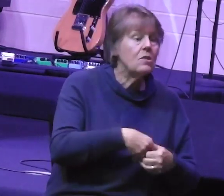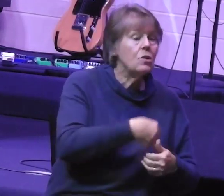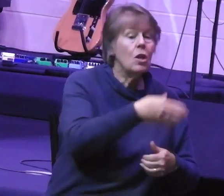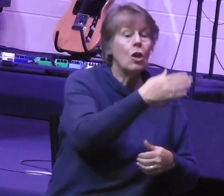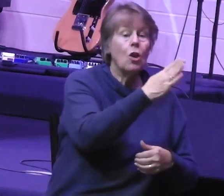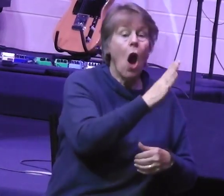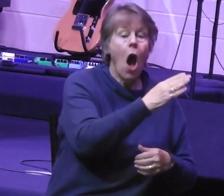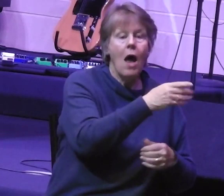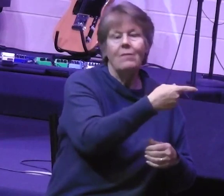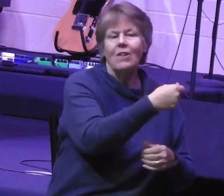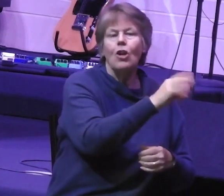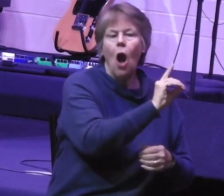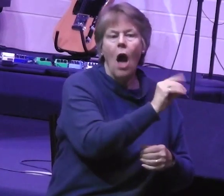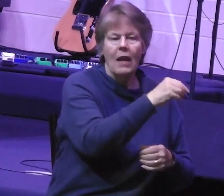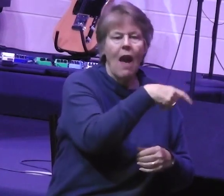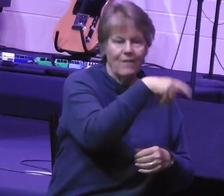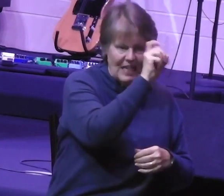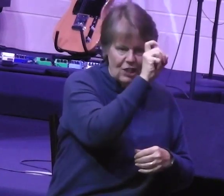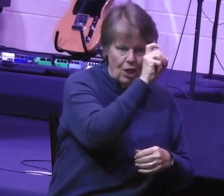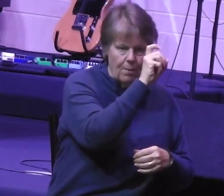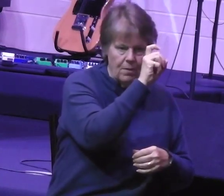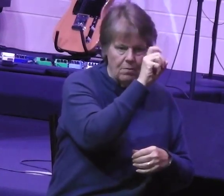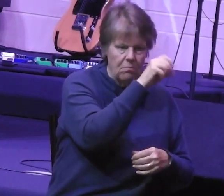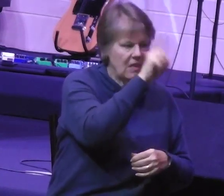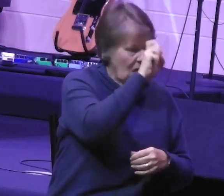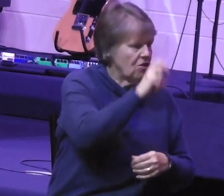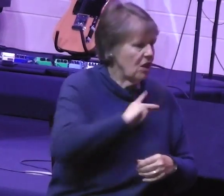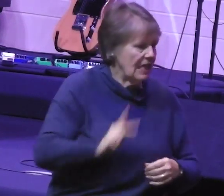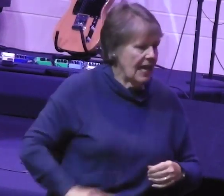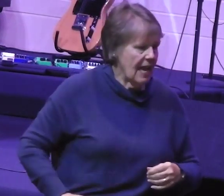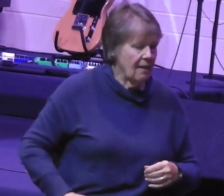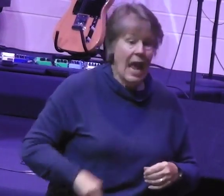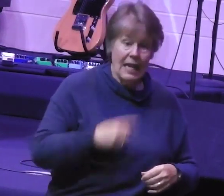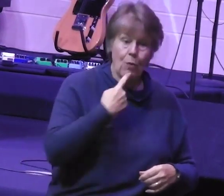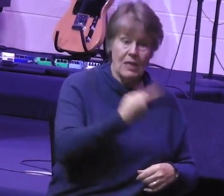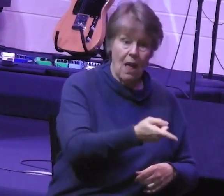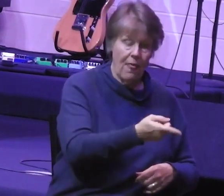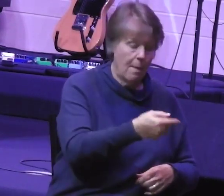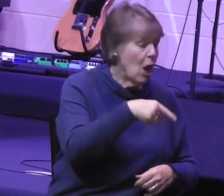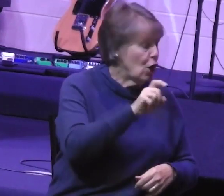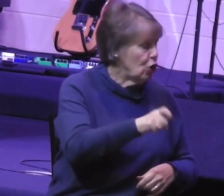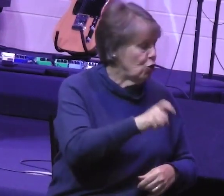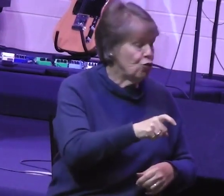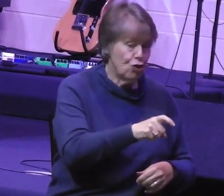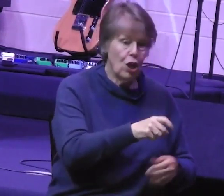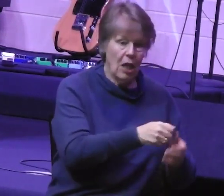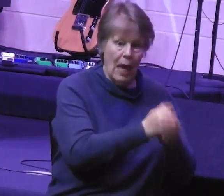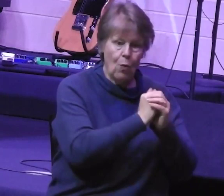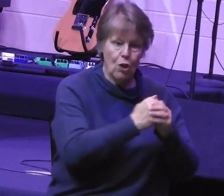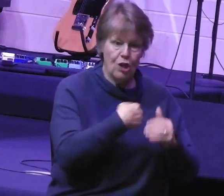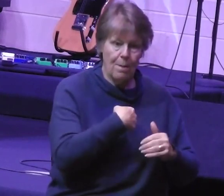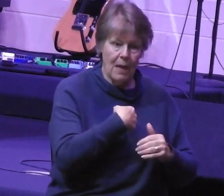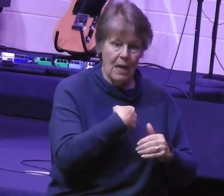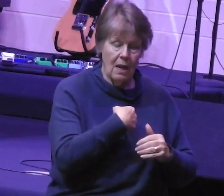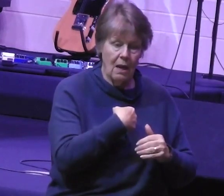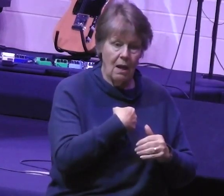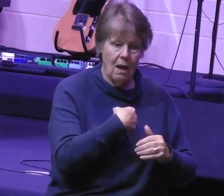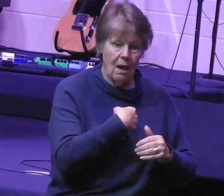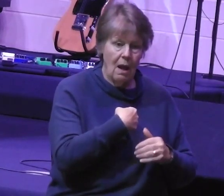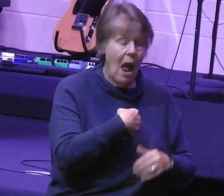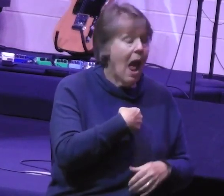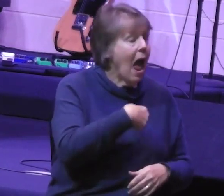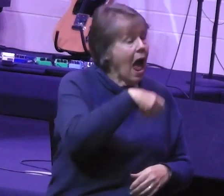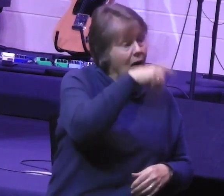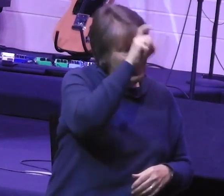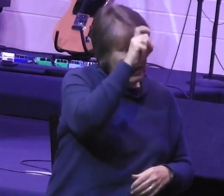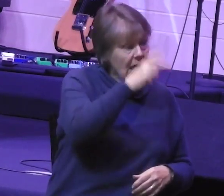man who said to himself, actually, I'm a god, you should worship me. And what did Pharaoh do in his relationship with the Israelites? The